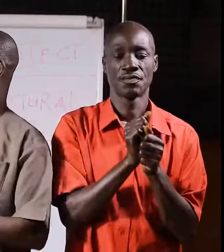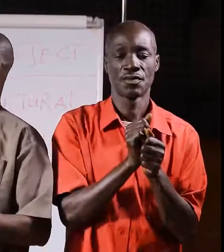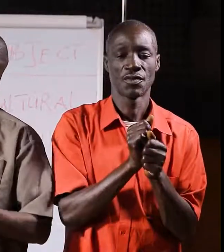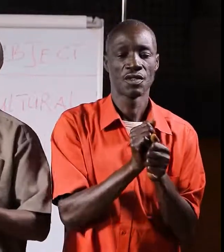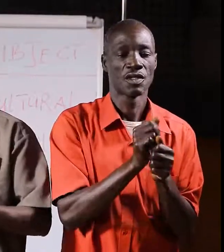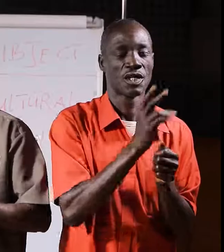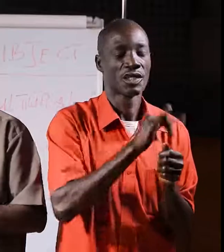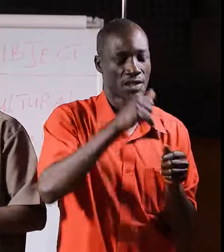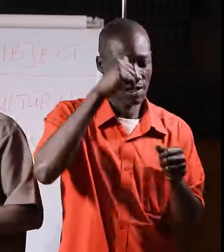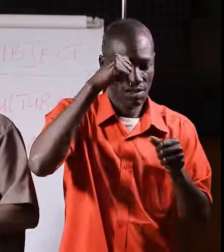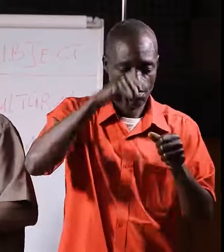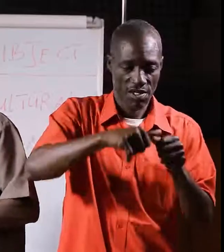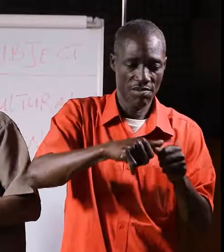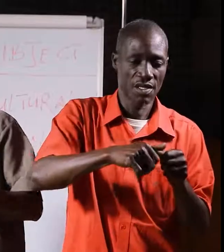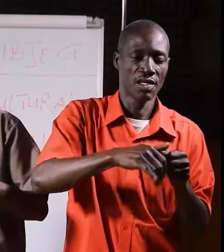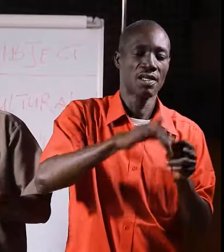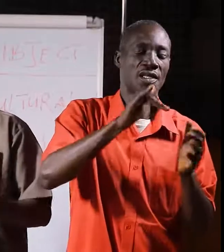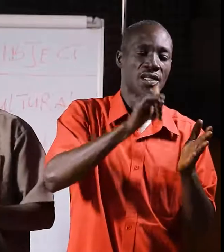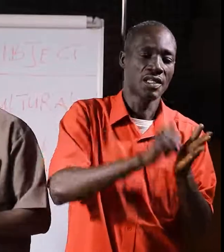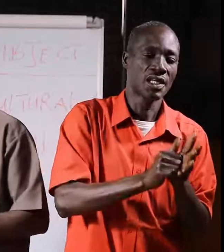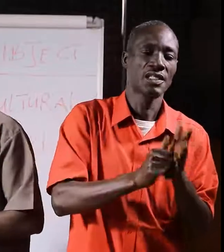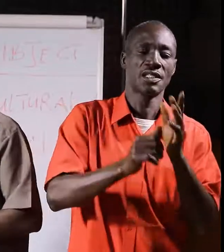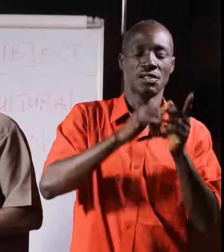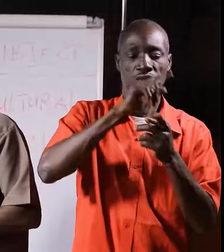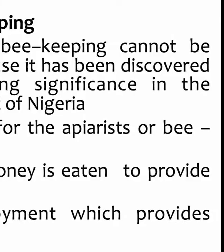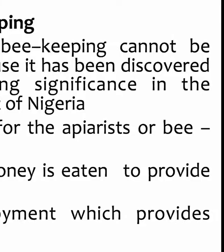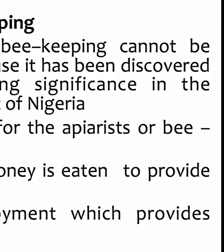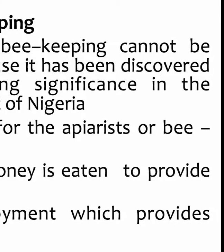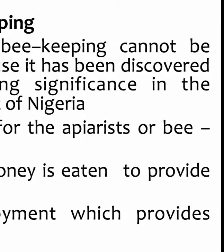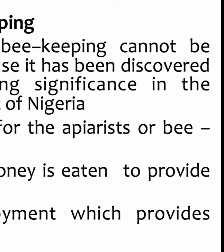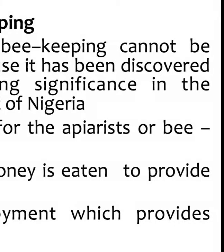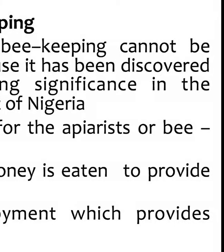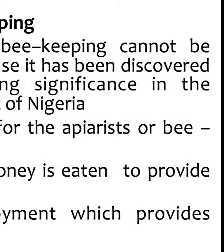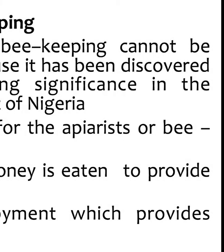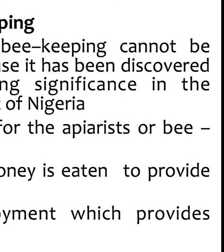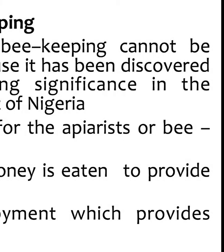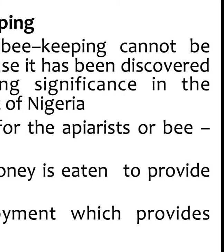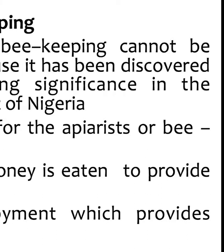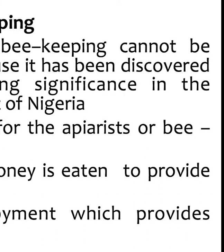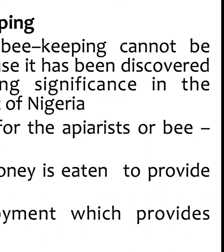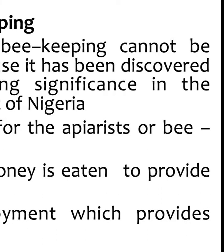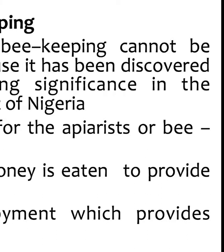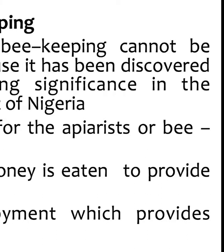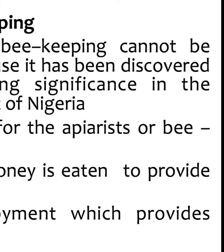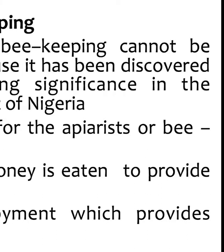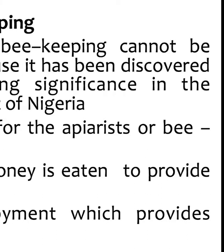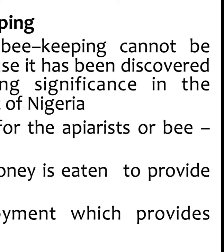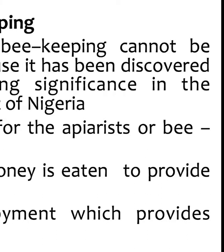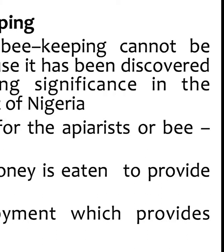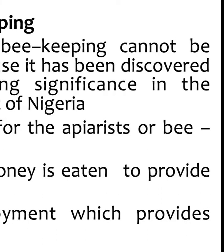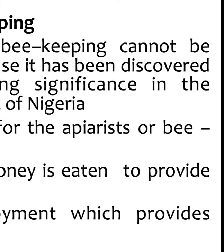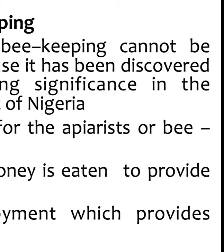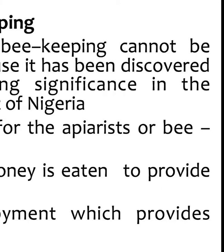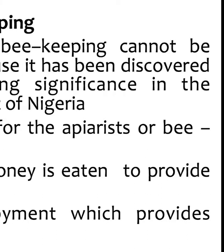I also told you the importance of beekeeping. I say it generates income for the apiaries of the beekeeper.